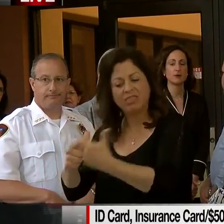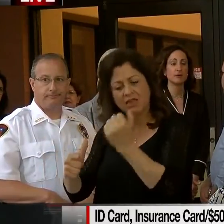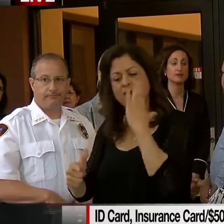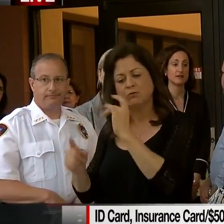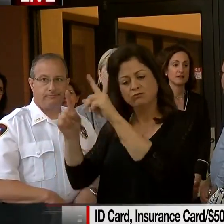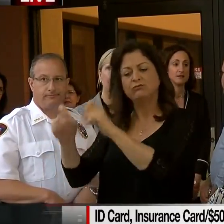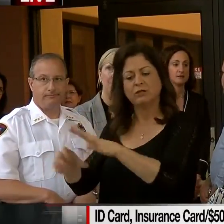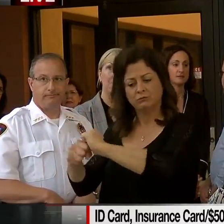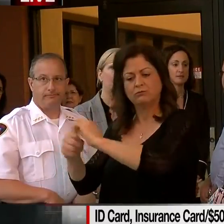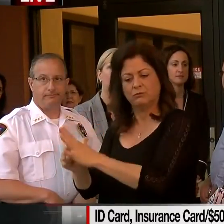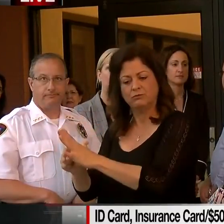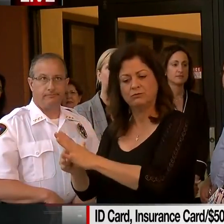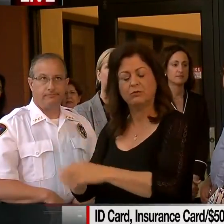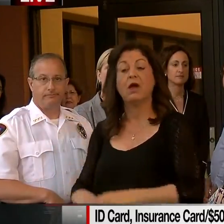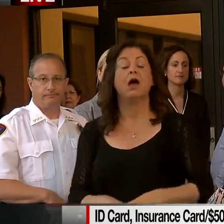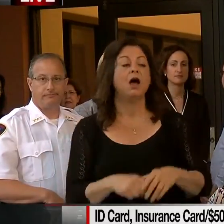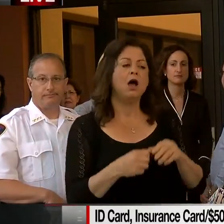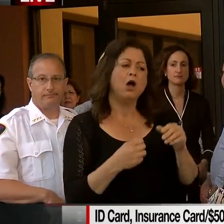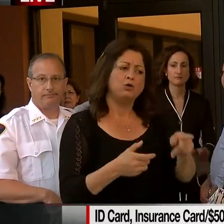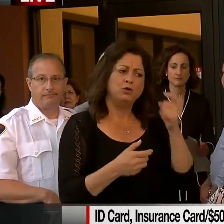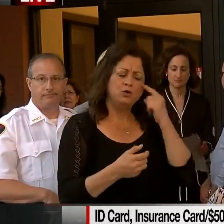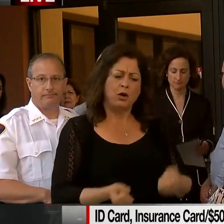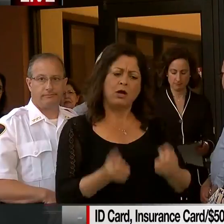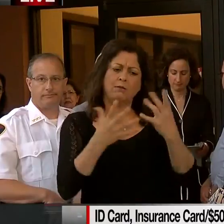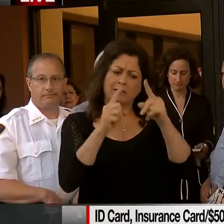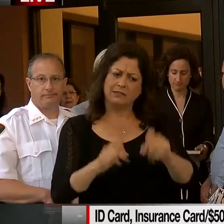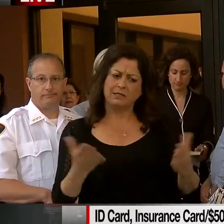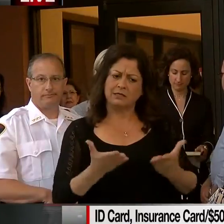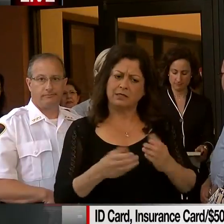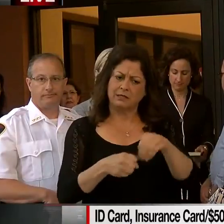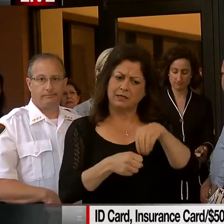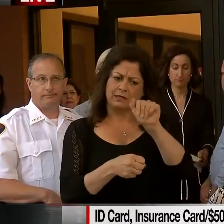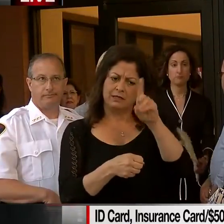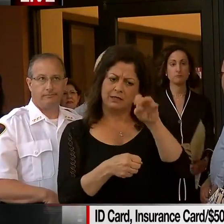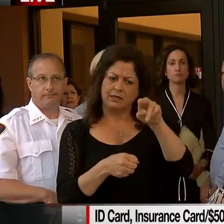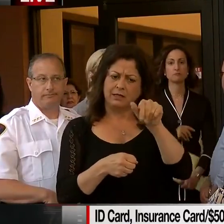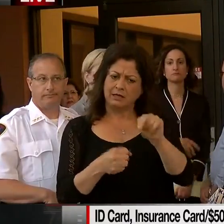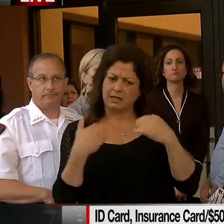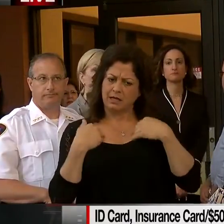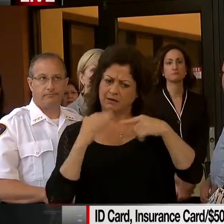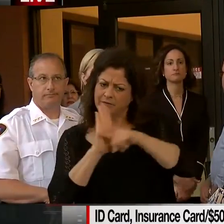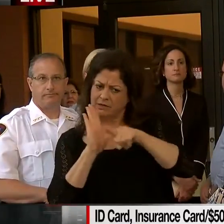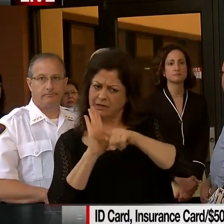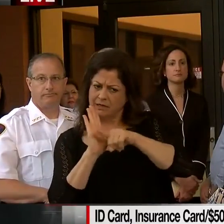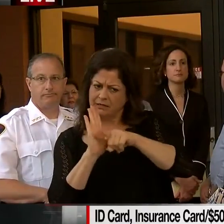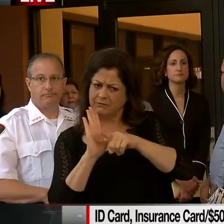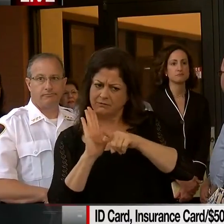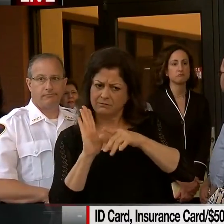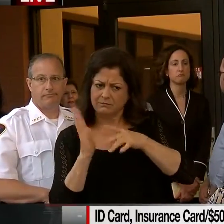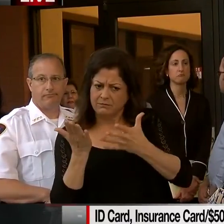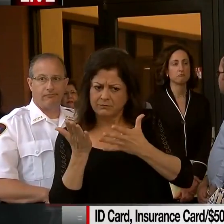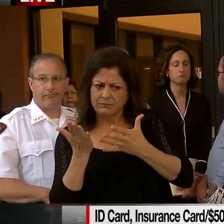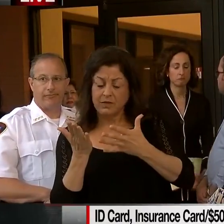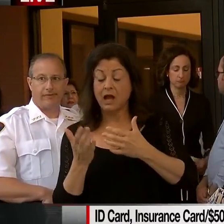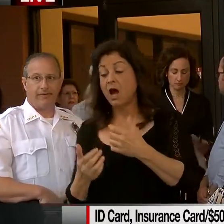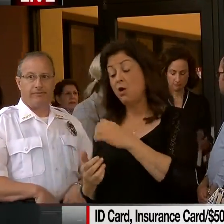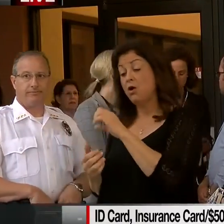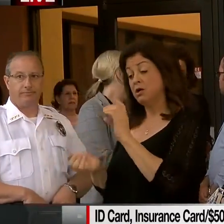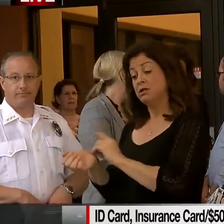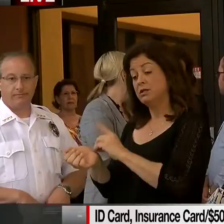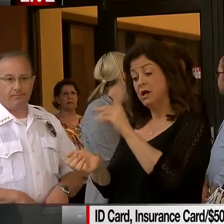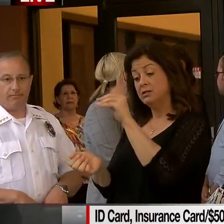in Lafayette Parish or Acadiana that have been negative so far? Dr. Stefanski can probably add to that. I don't know the exact